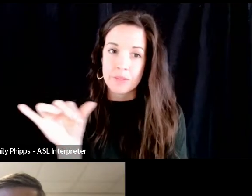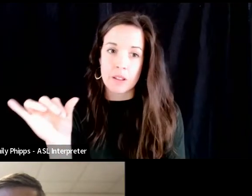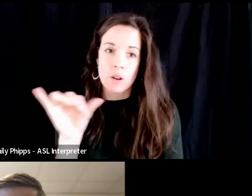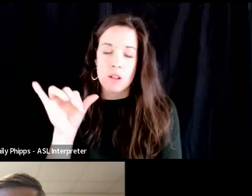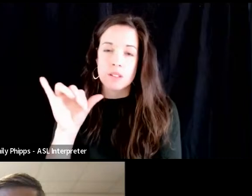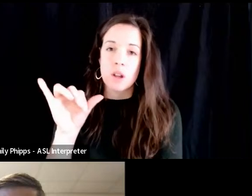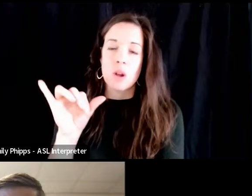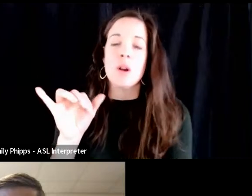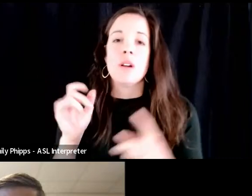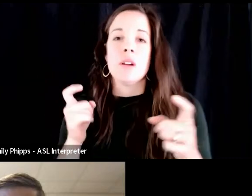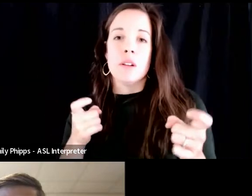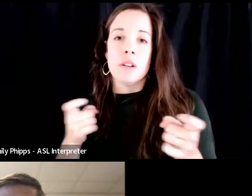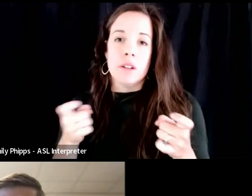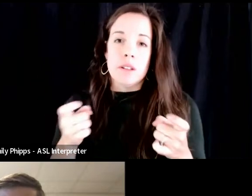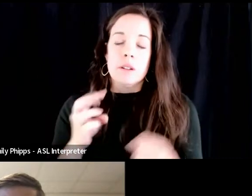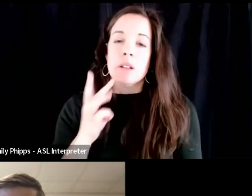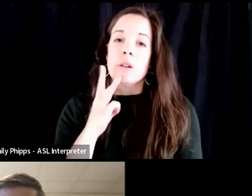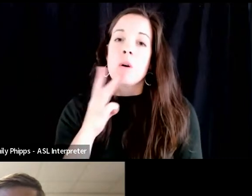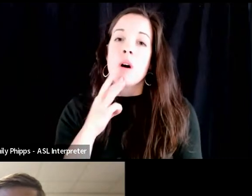Dealing with water loss.